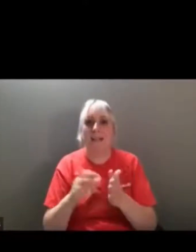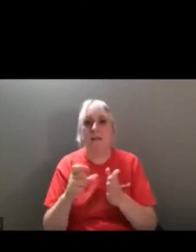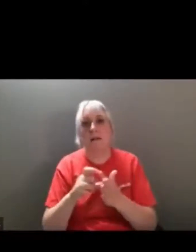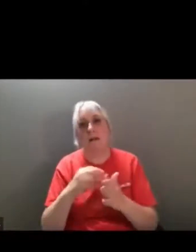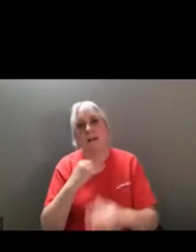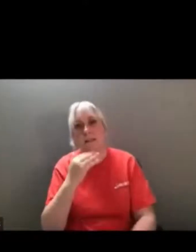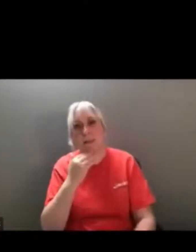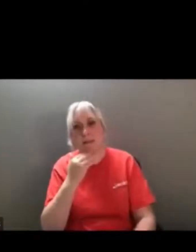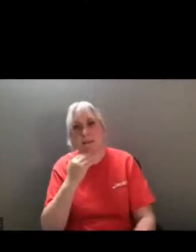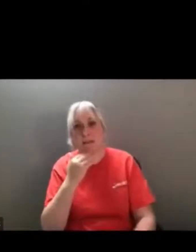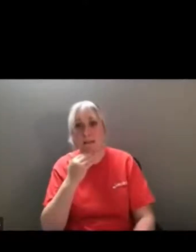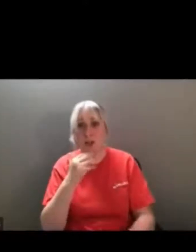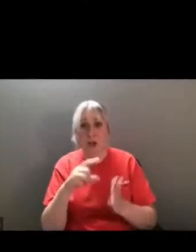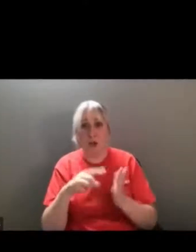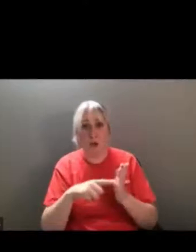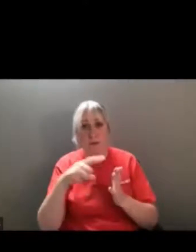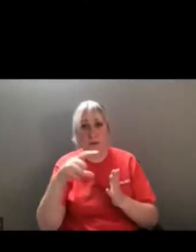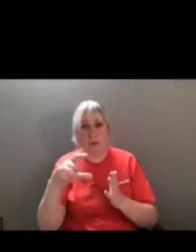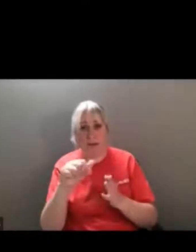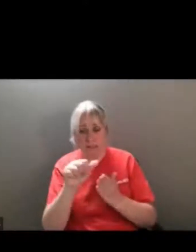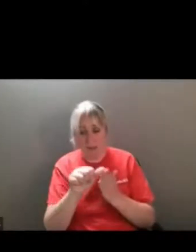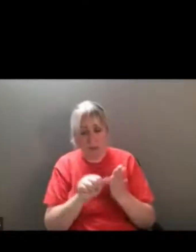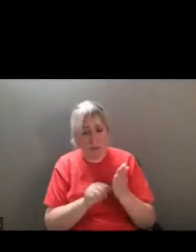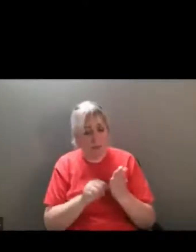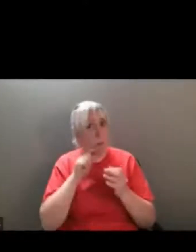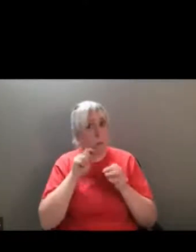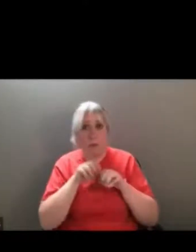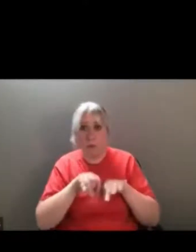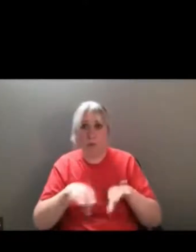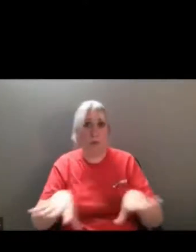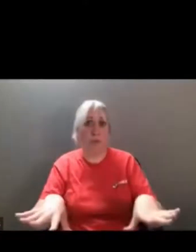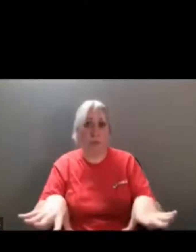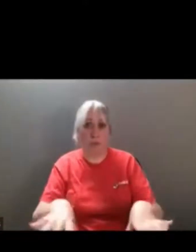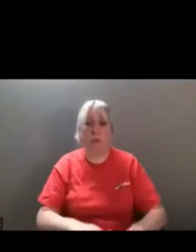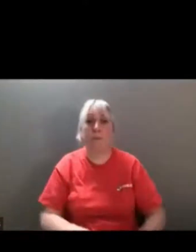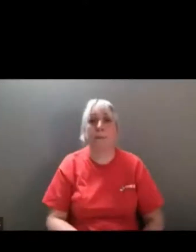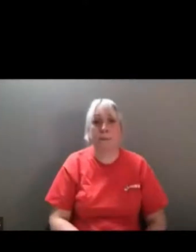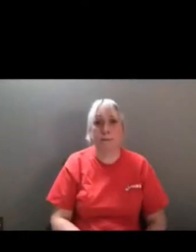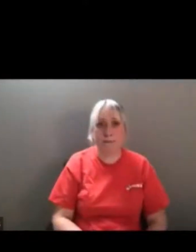of the well-evidenced harms it's caused and is causing.